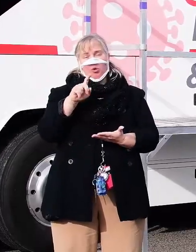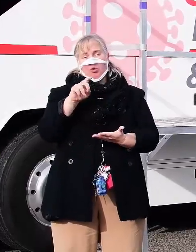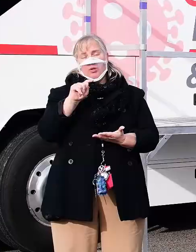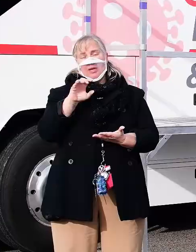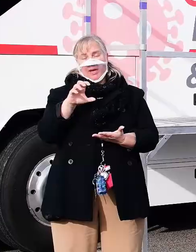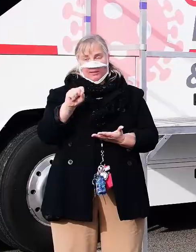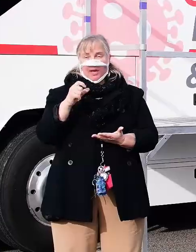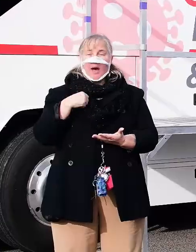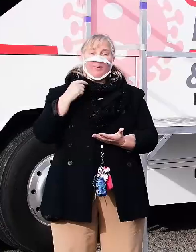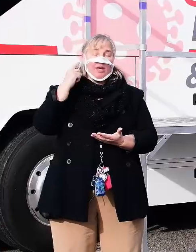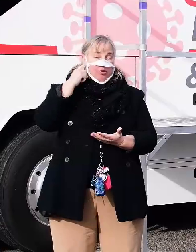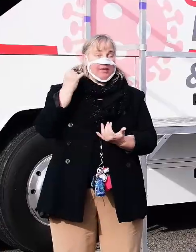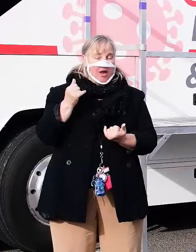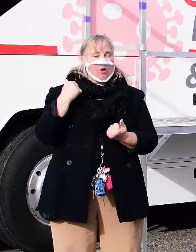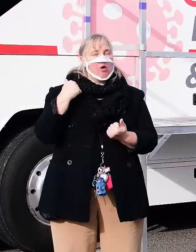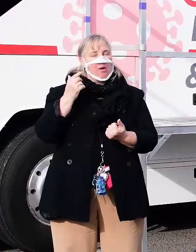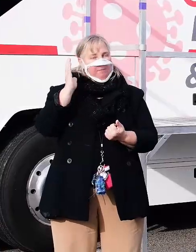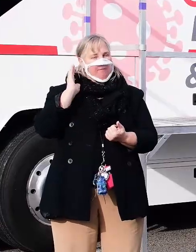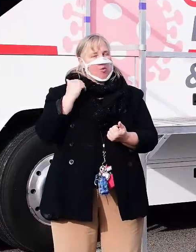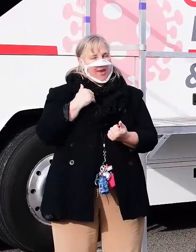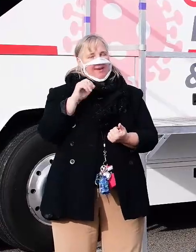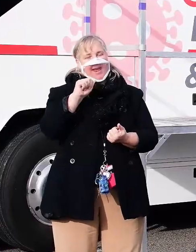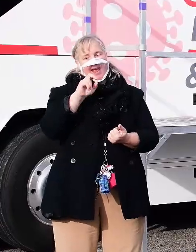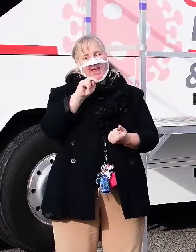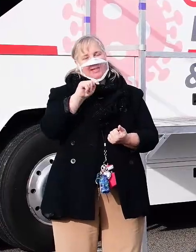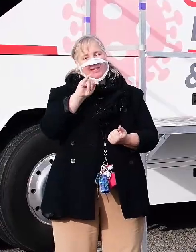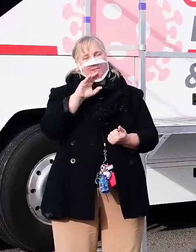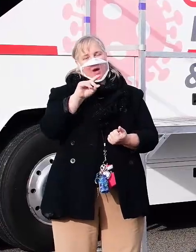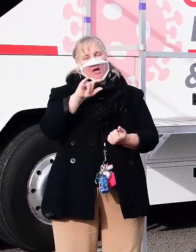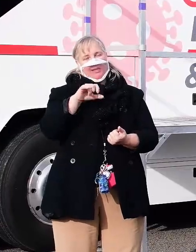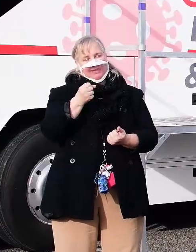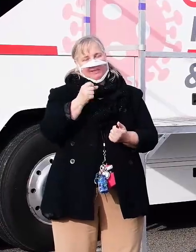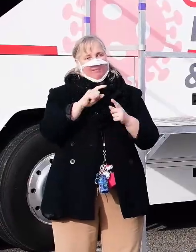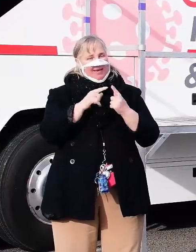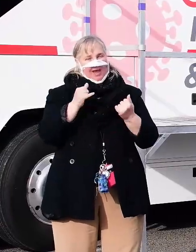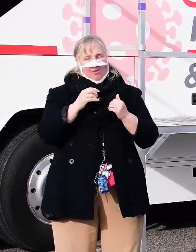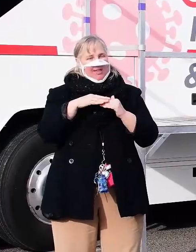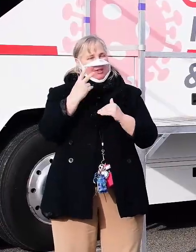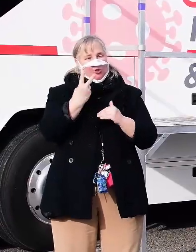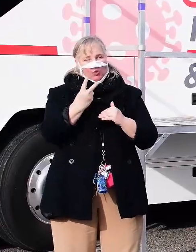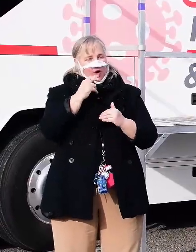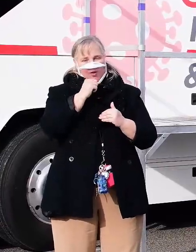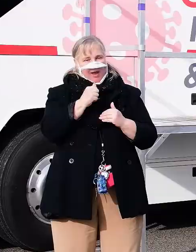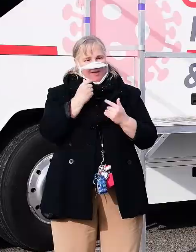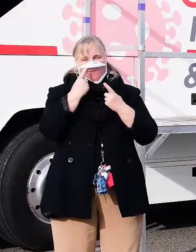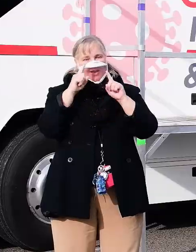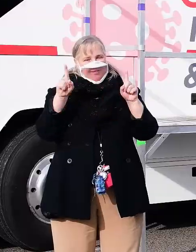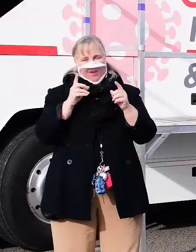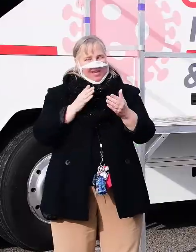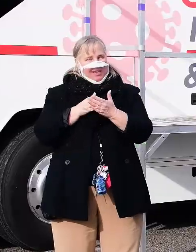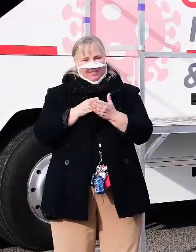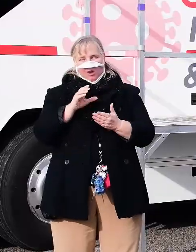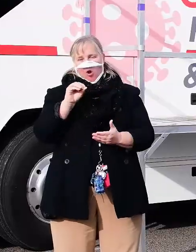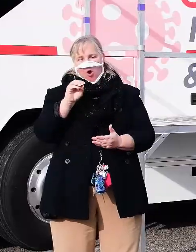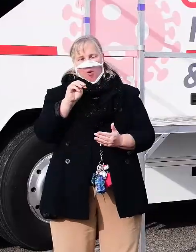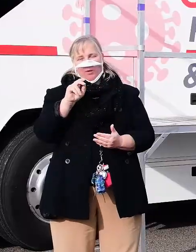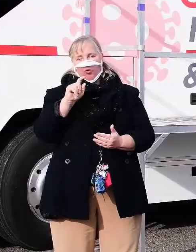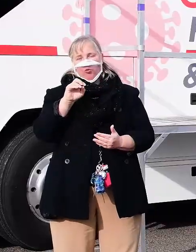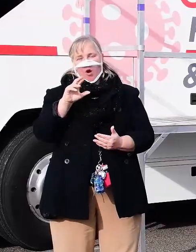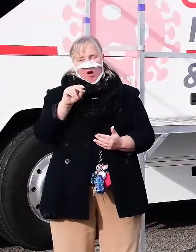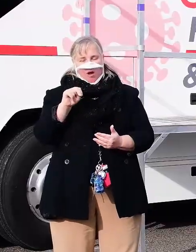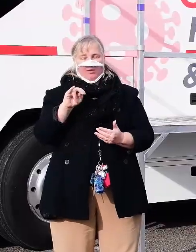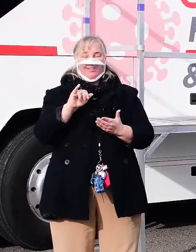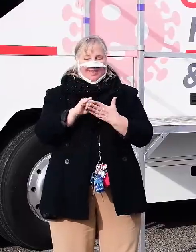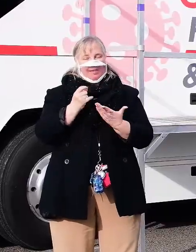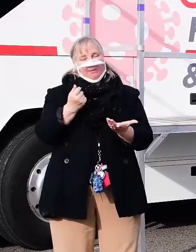of you, we had the antibodies, but now at least 2 of them are not effective against Omicron, so that's a little disappointing and puts us a